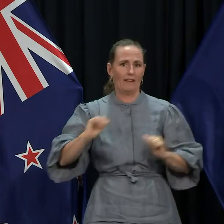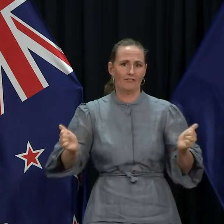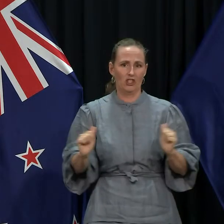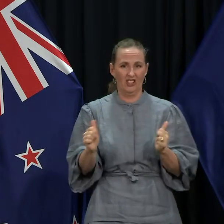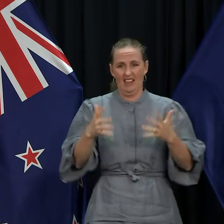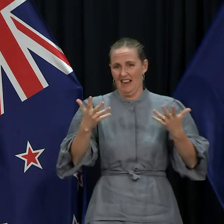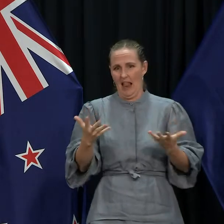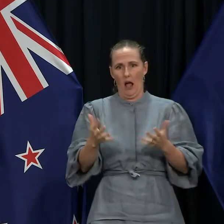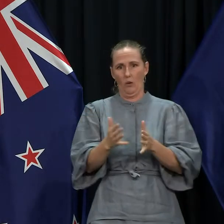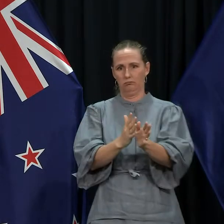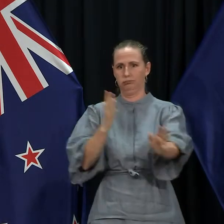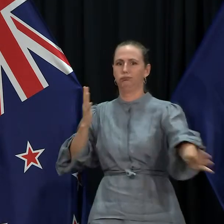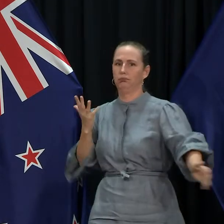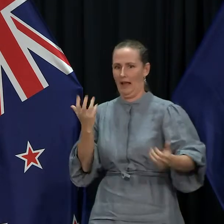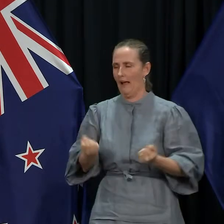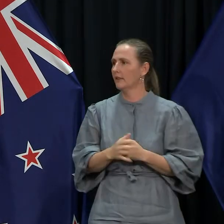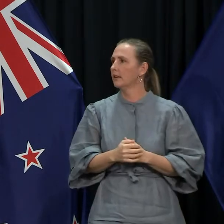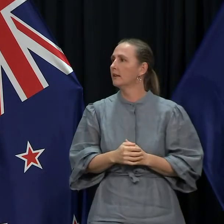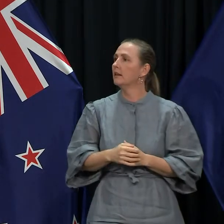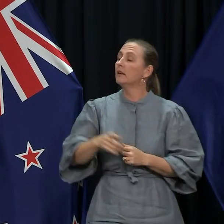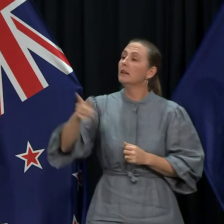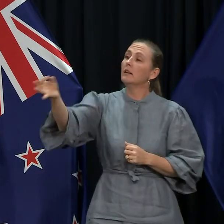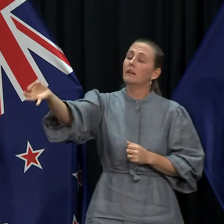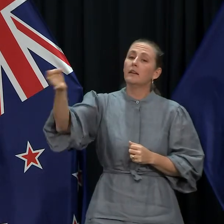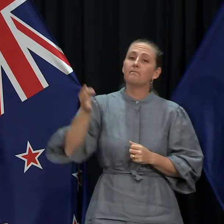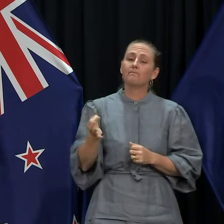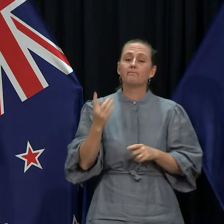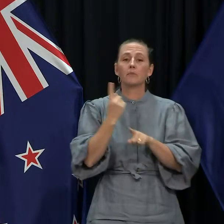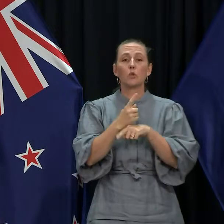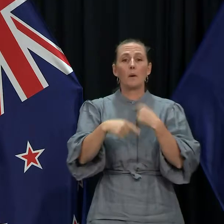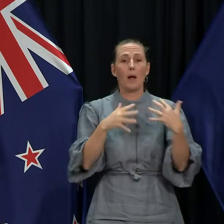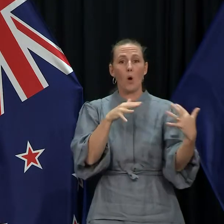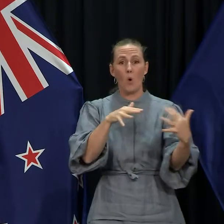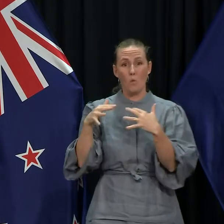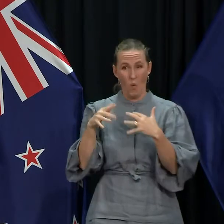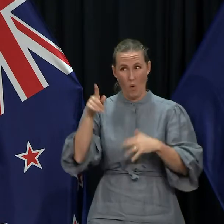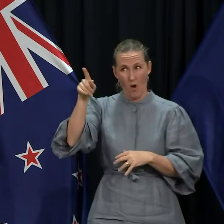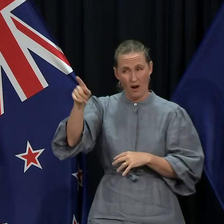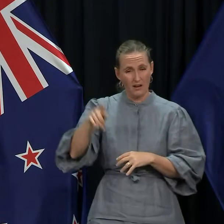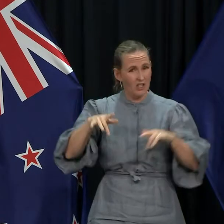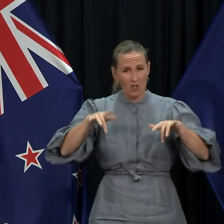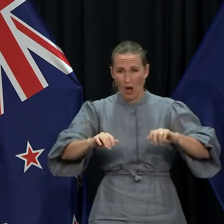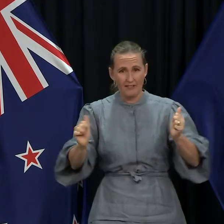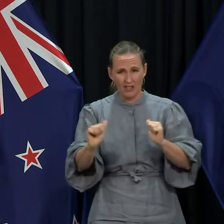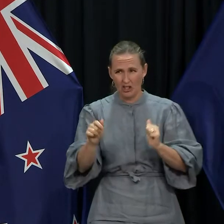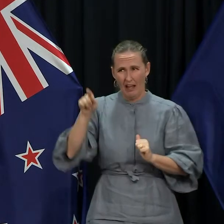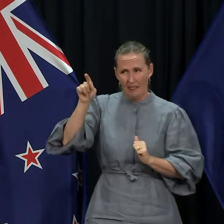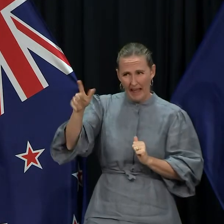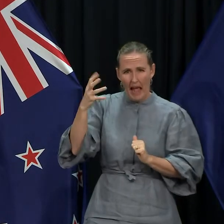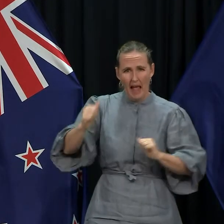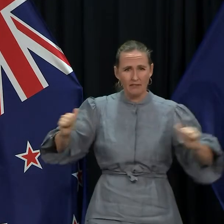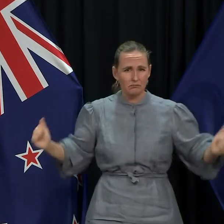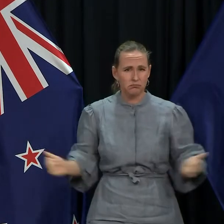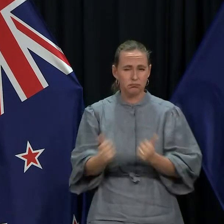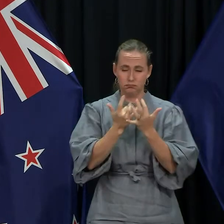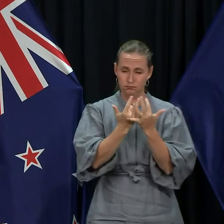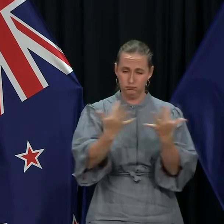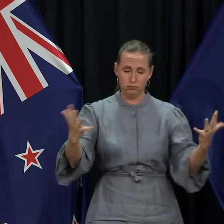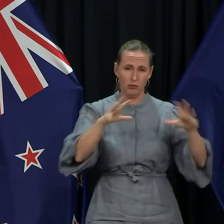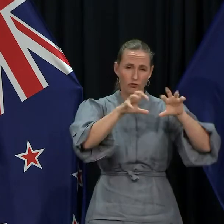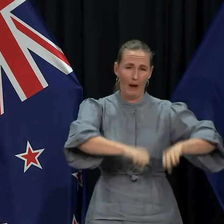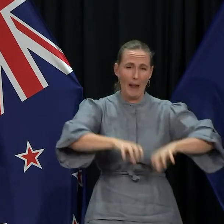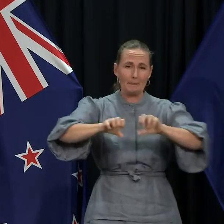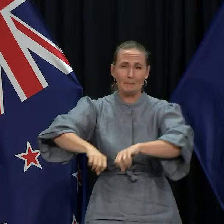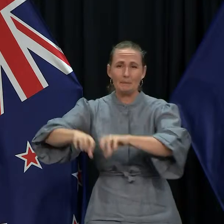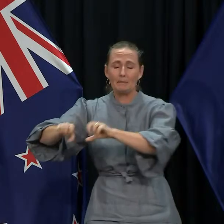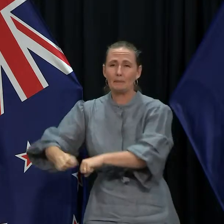The war is not over yet. No. And there's now been documented mass graves and what seems like war crimes. Does the international community have an